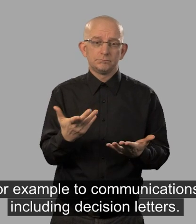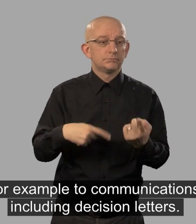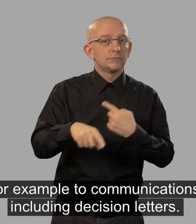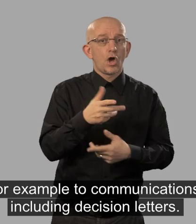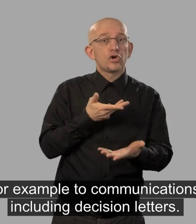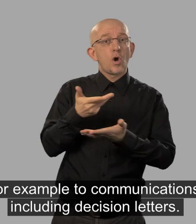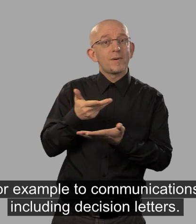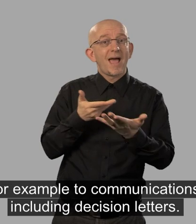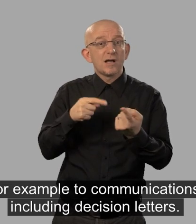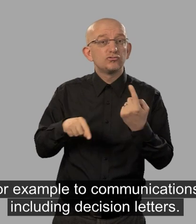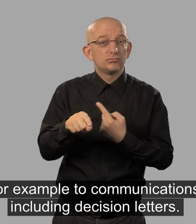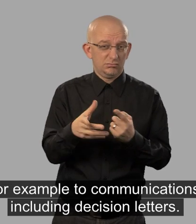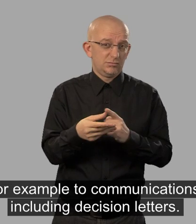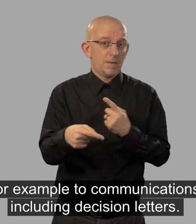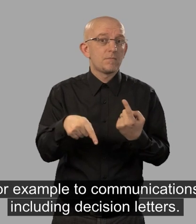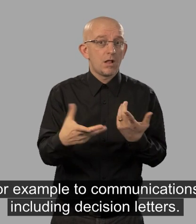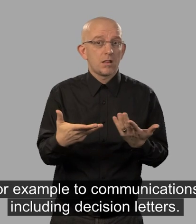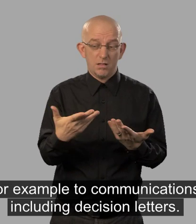communications, including decision letters.